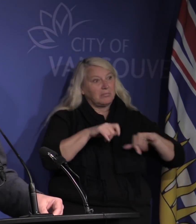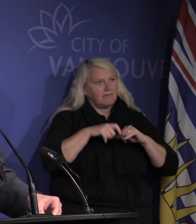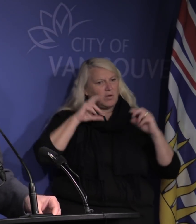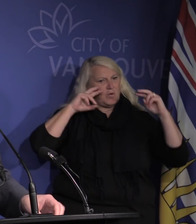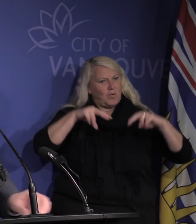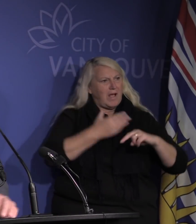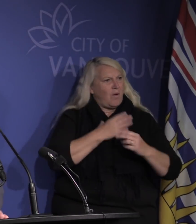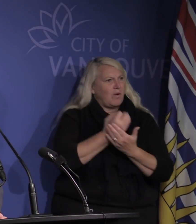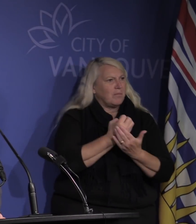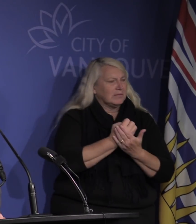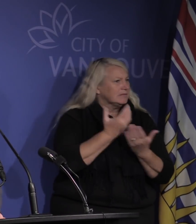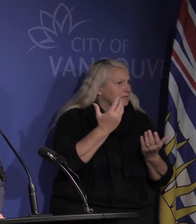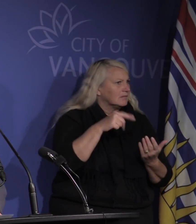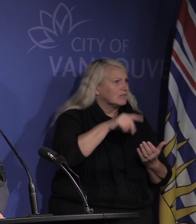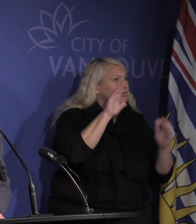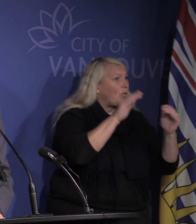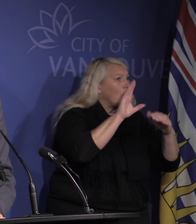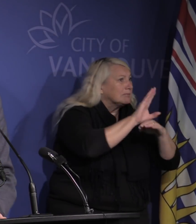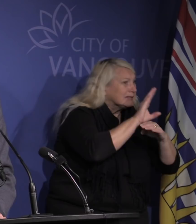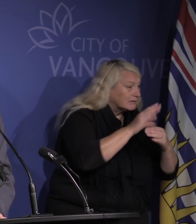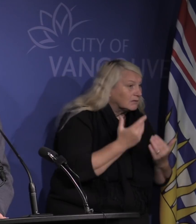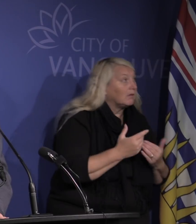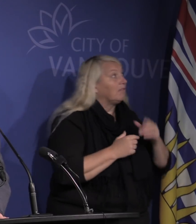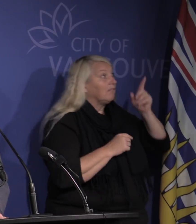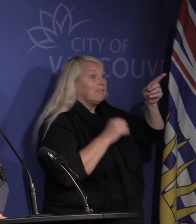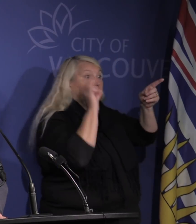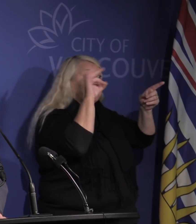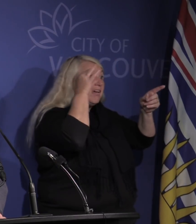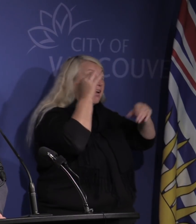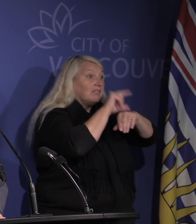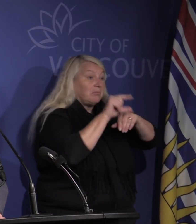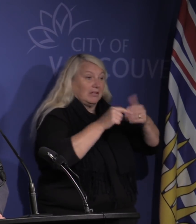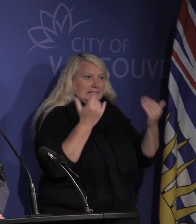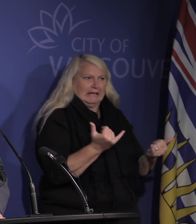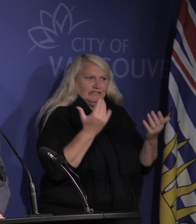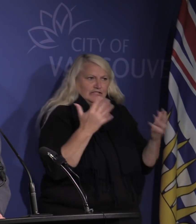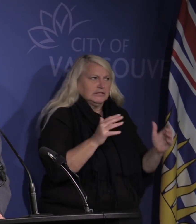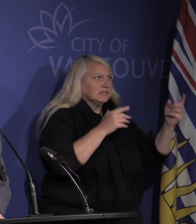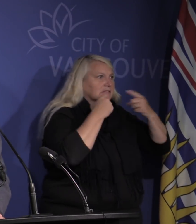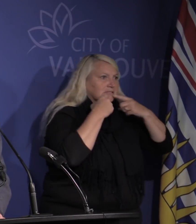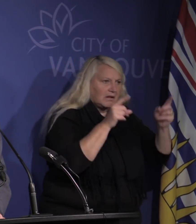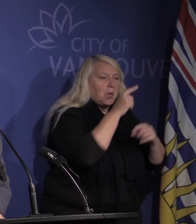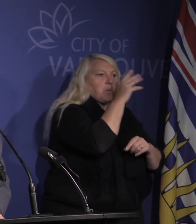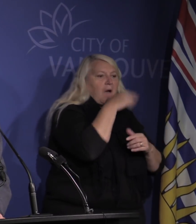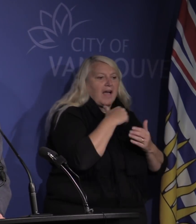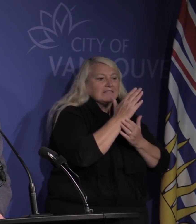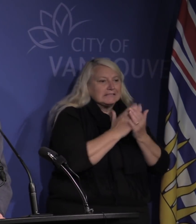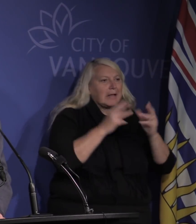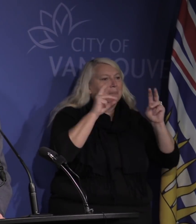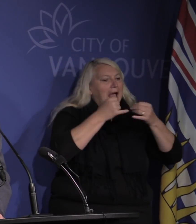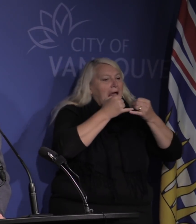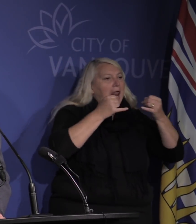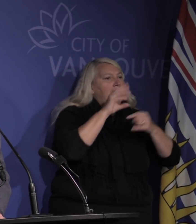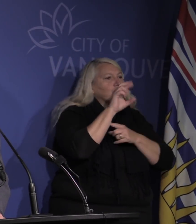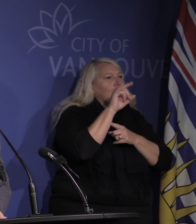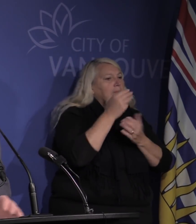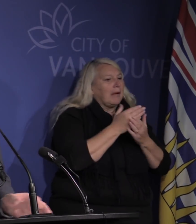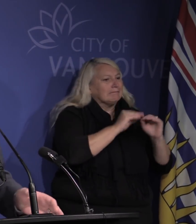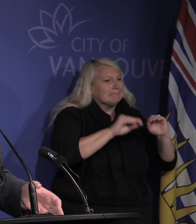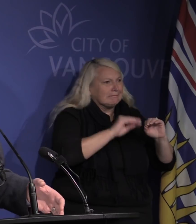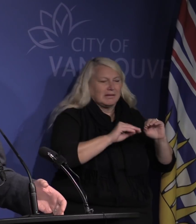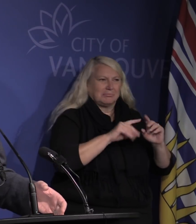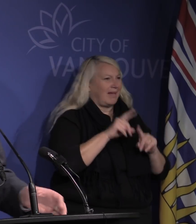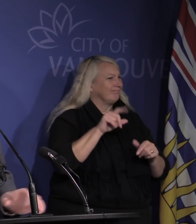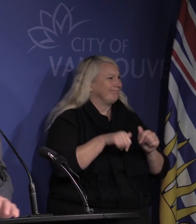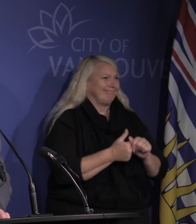our small businesses. The federal government has already announced some measures of support like lines of credit, but we need more. That's why I'm